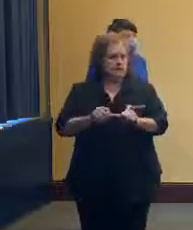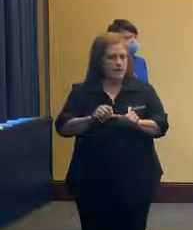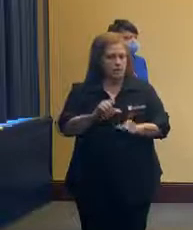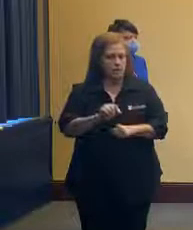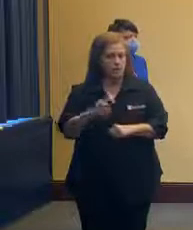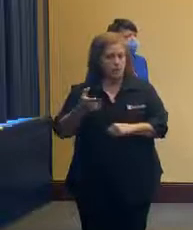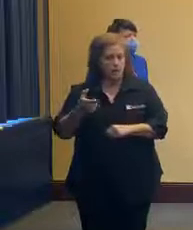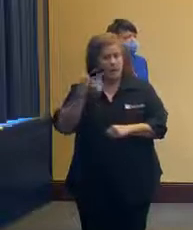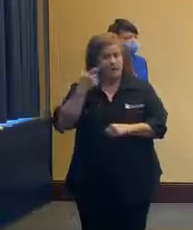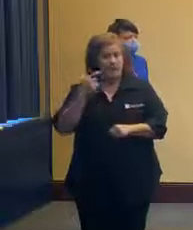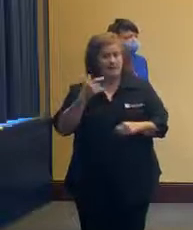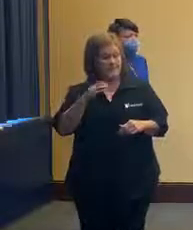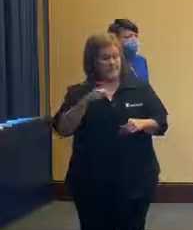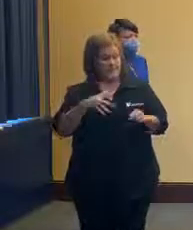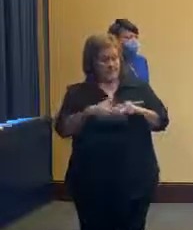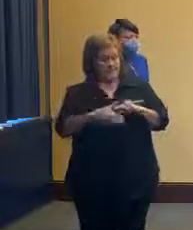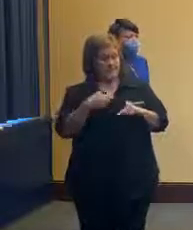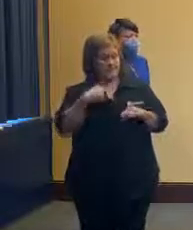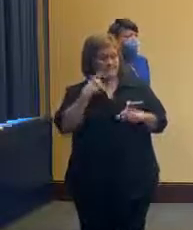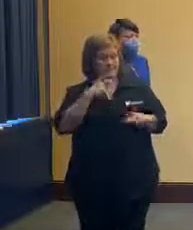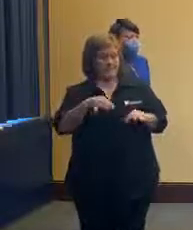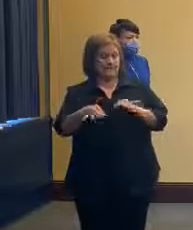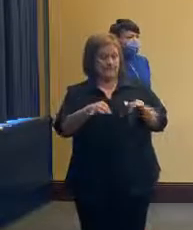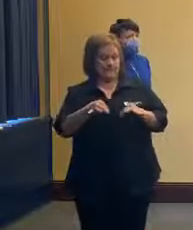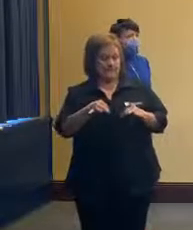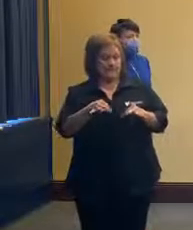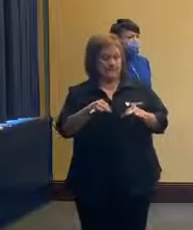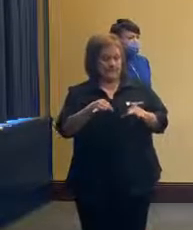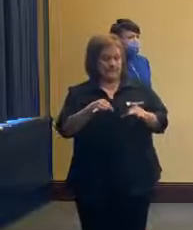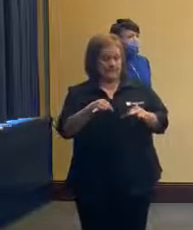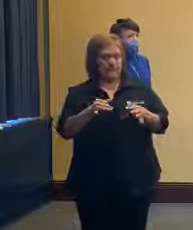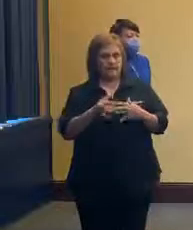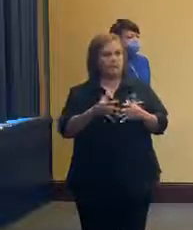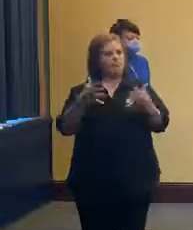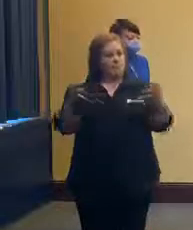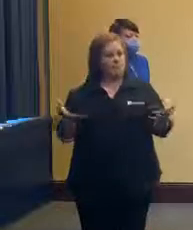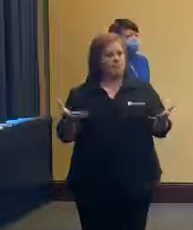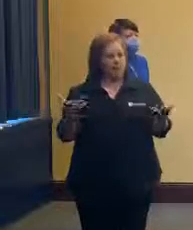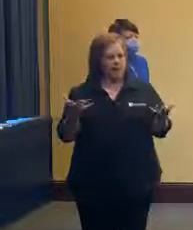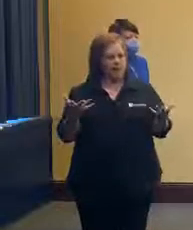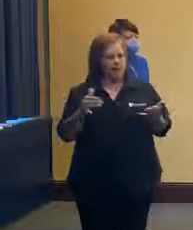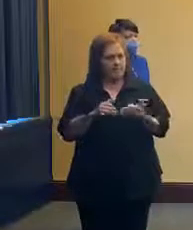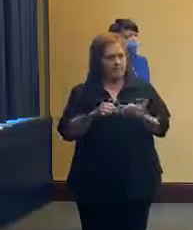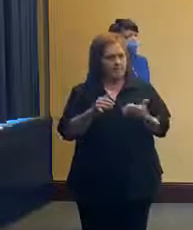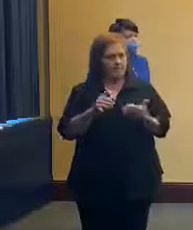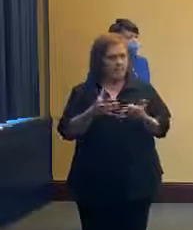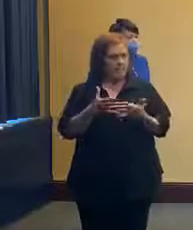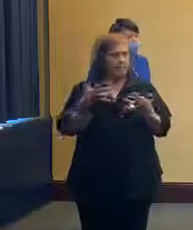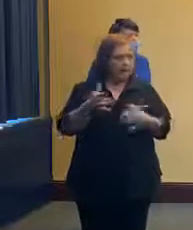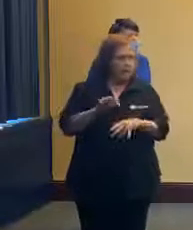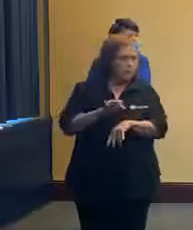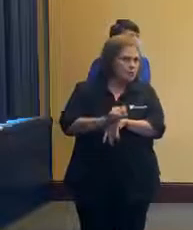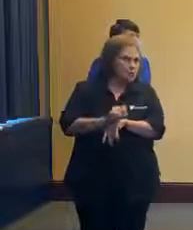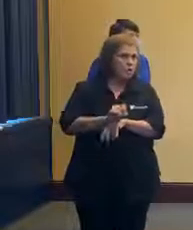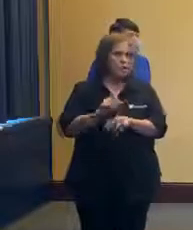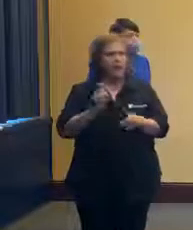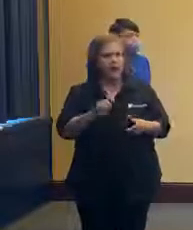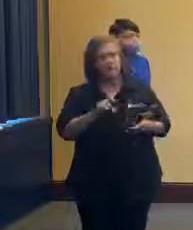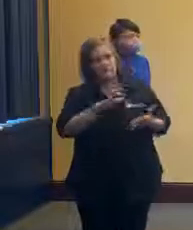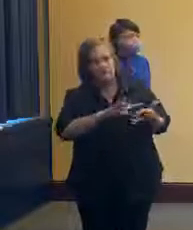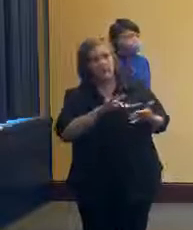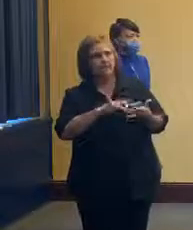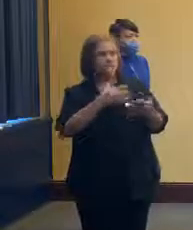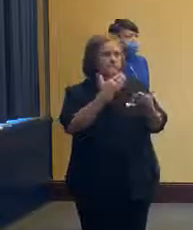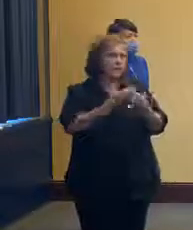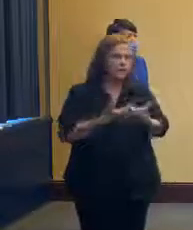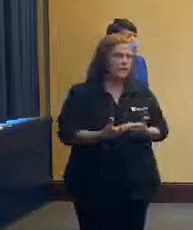as many of the cuts that I just described are huge, right? They're gonna take significant work, they're gonna take the proper analysis, and they're